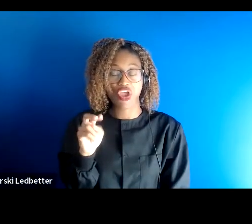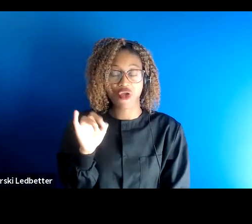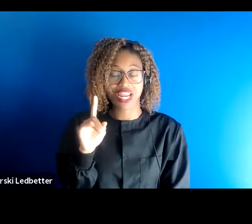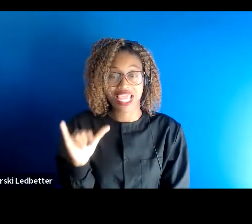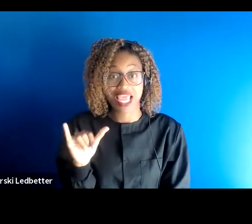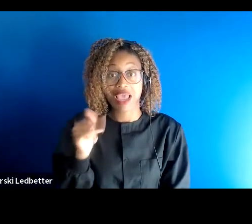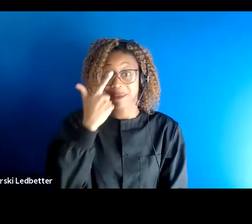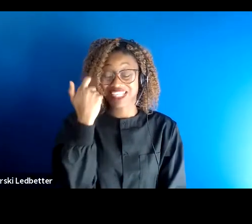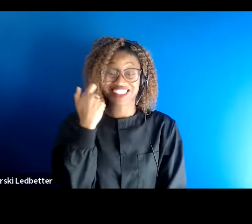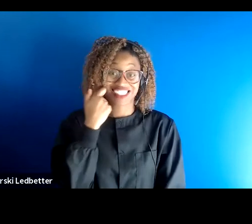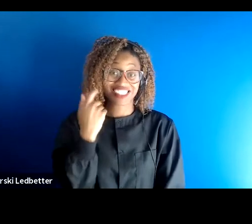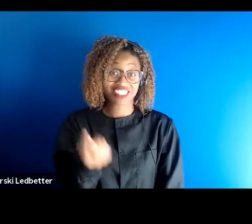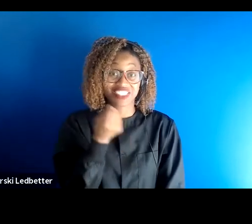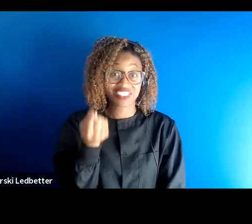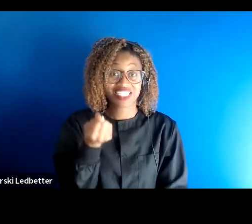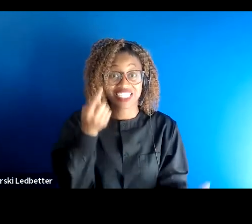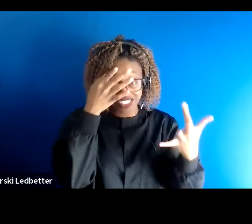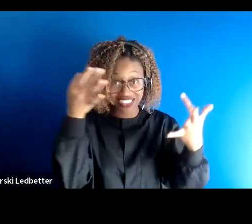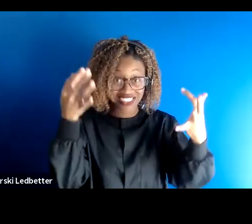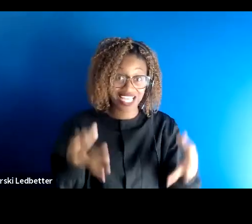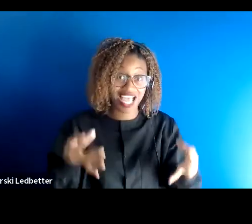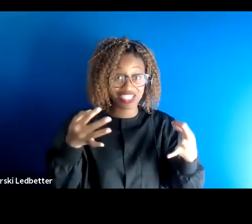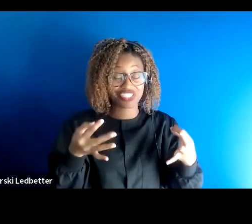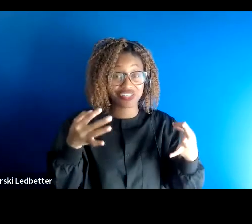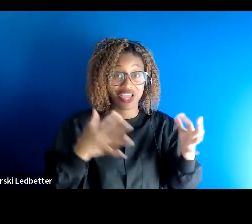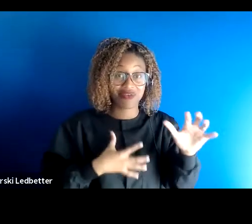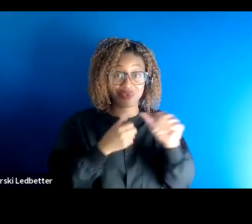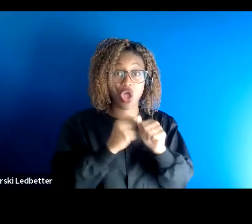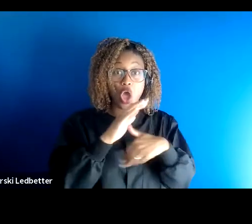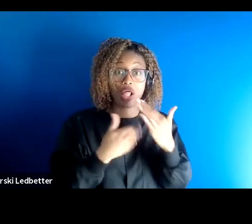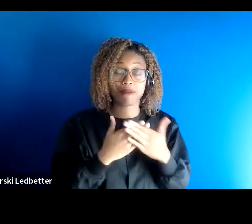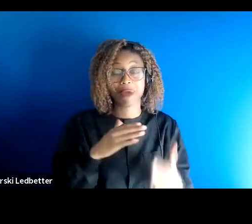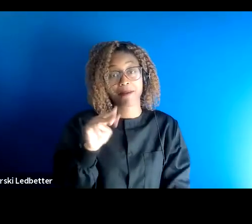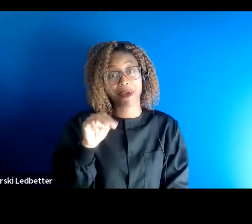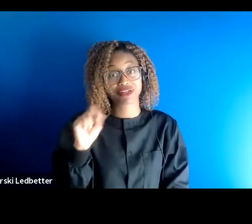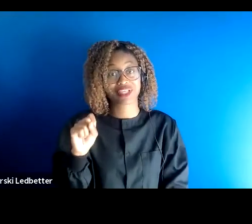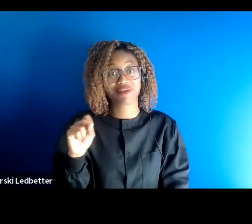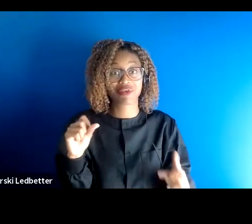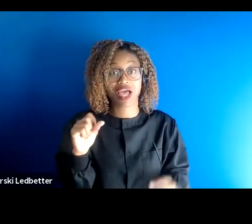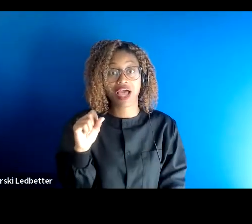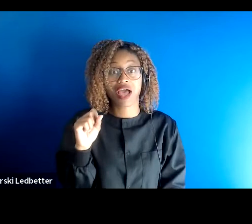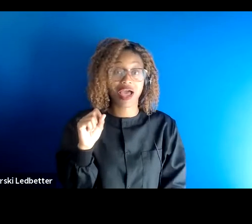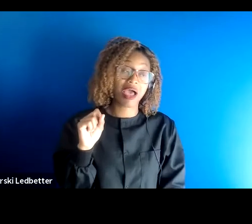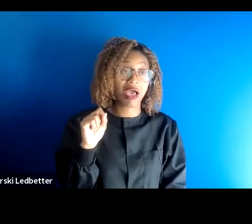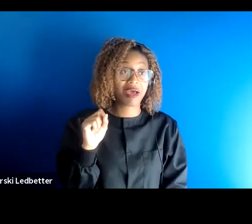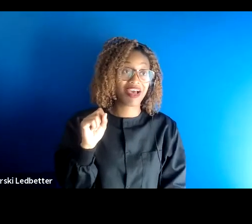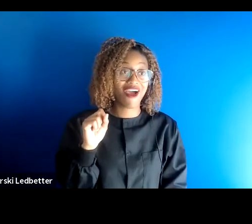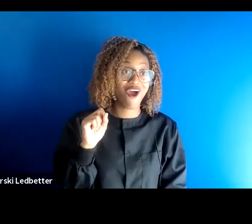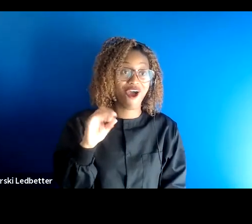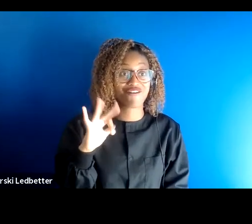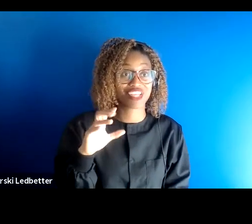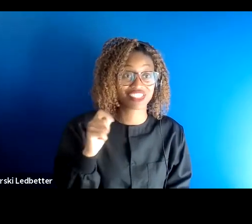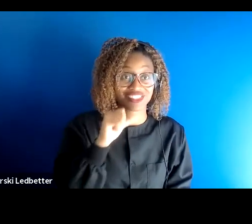Tuesday, it decided to update, and so now all of my Microsoft Office is being a thing. So I will just talk a little